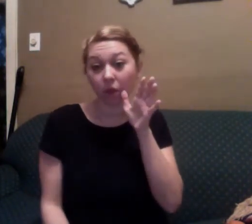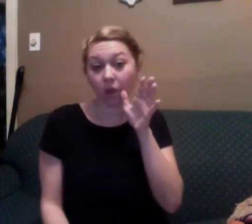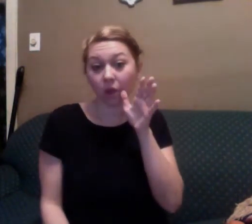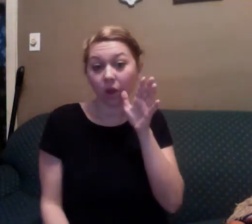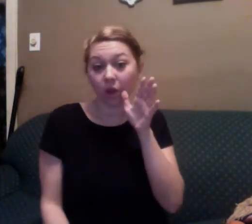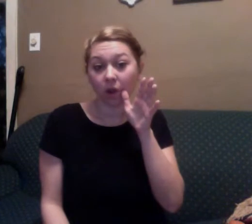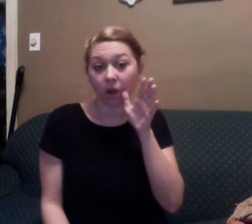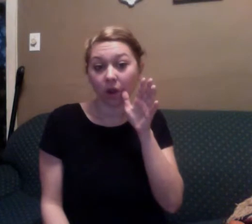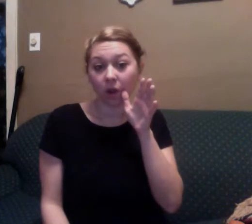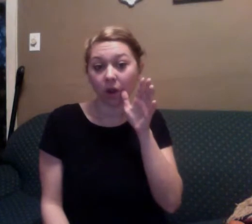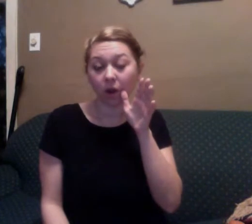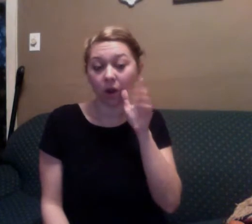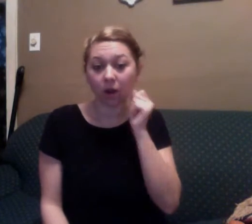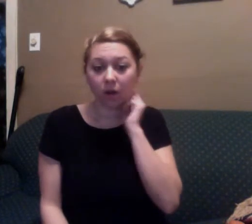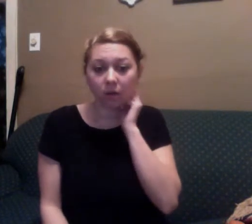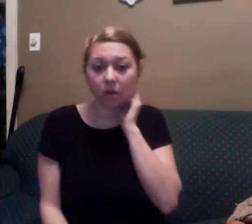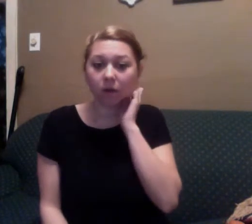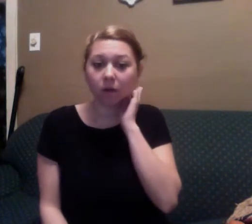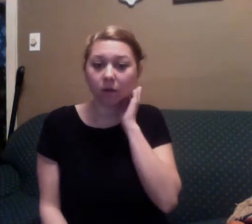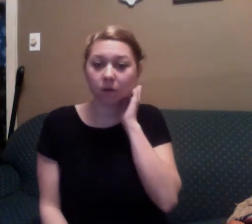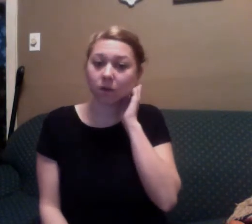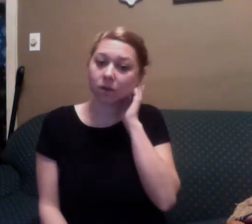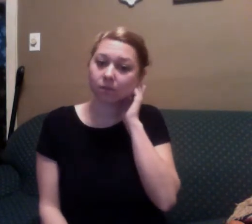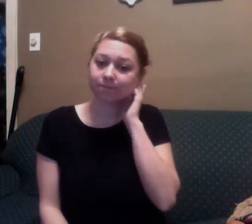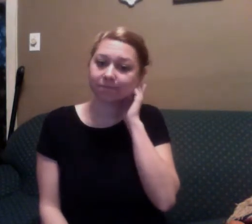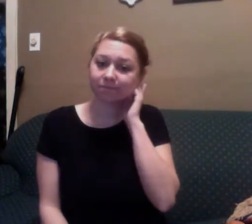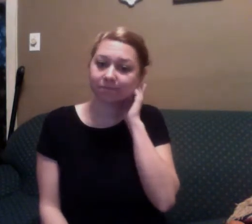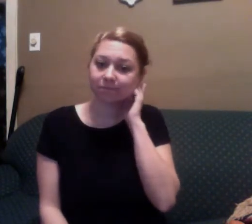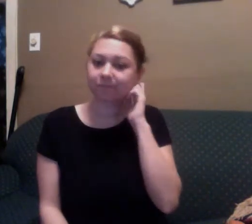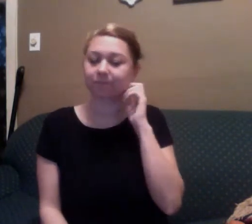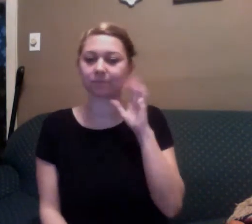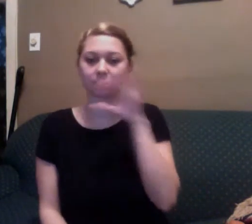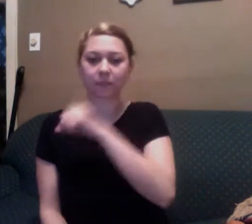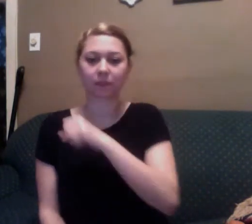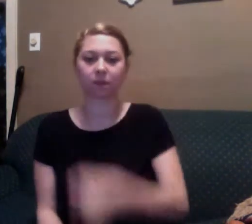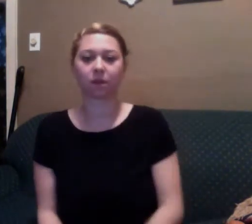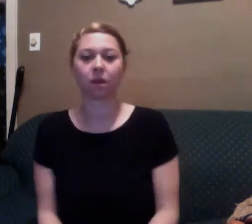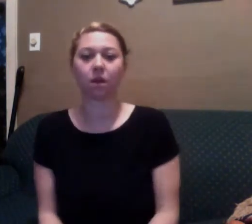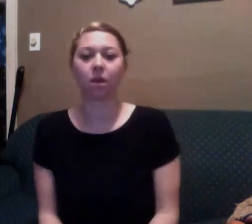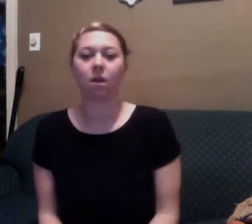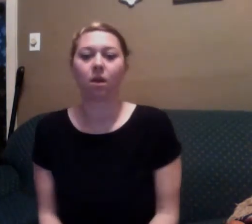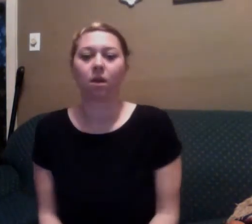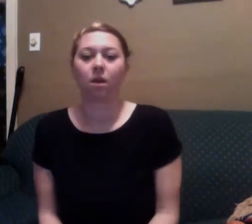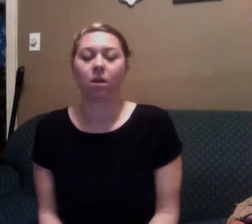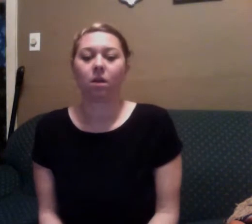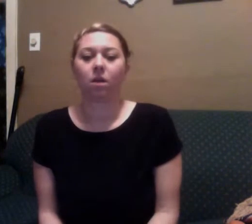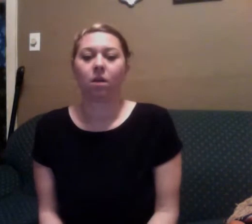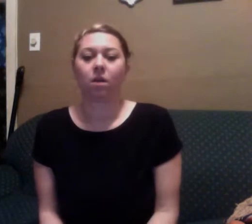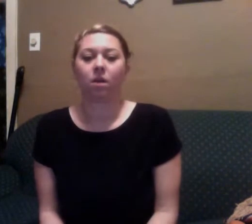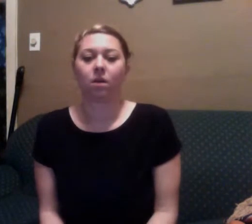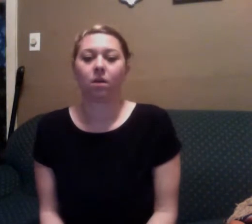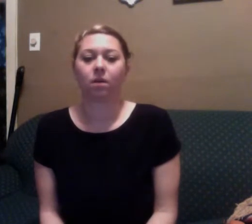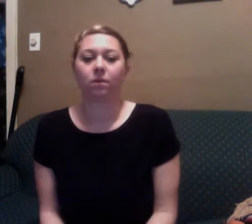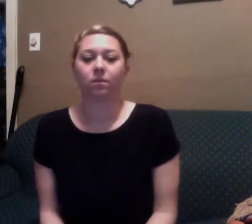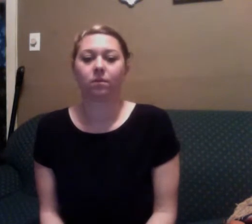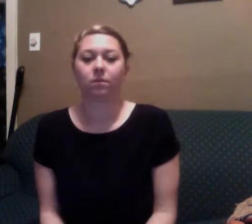Successful dieting doesn't lower your set point. Even after you've kept the weight off for as long as 7 years, your brain keeps trying to make